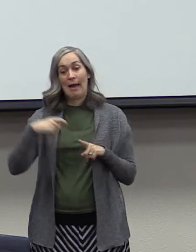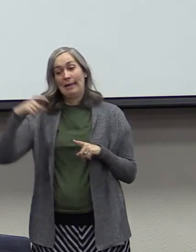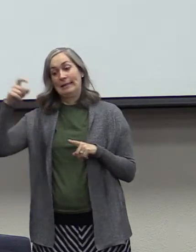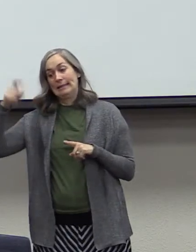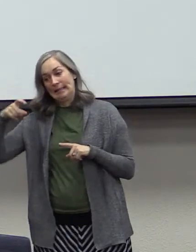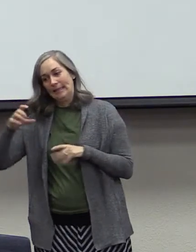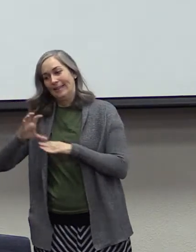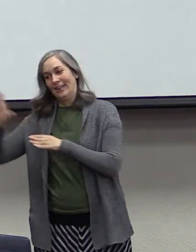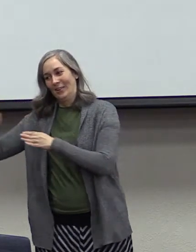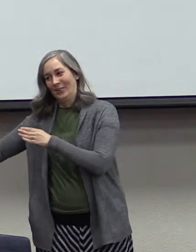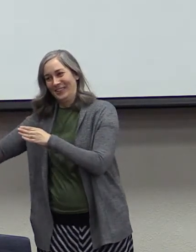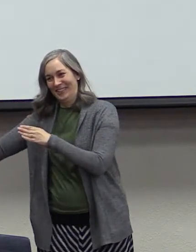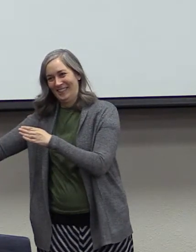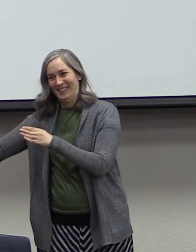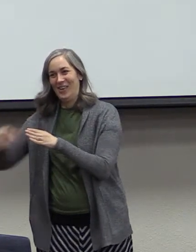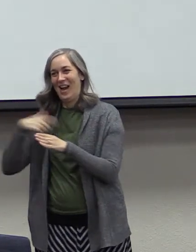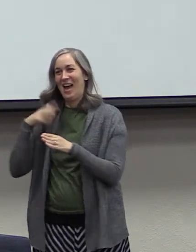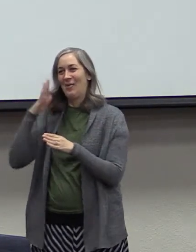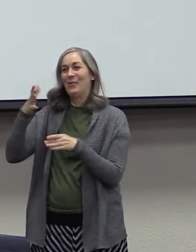that.